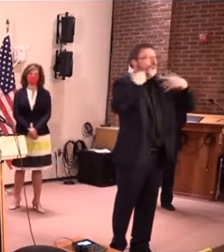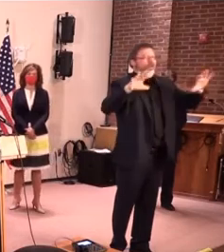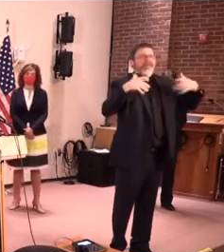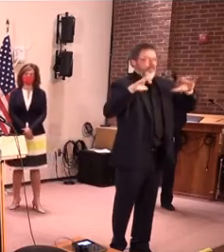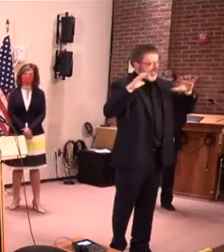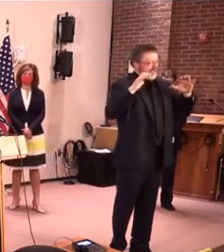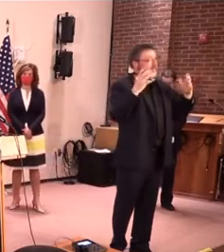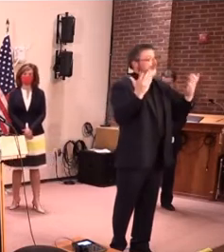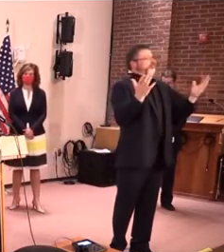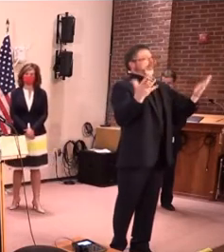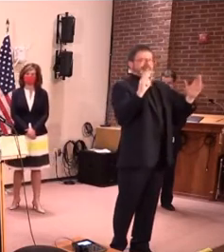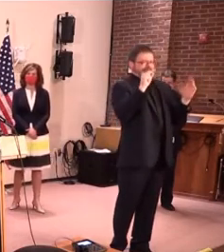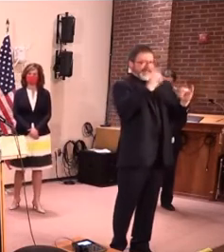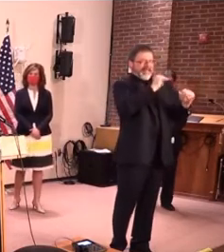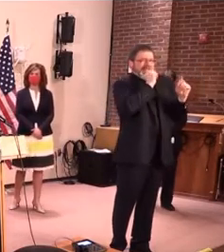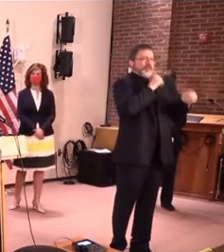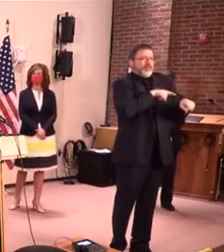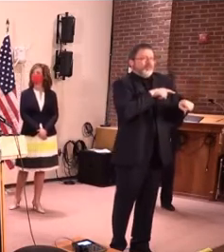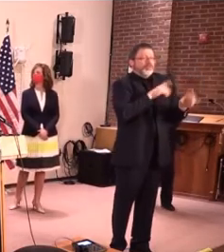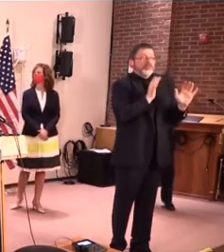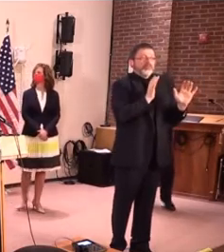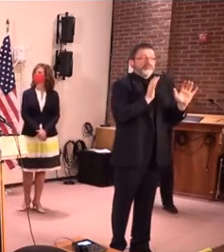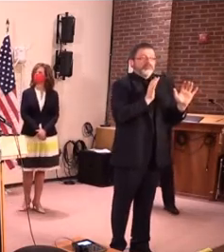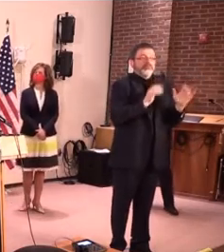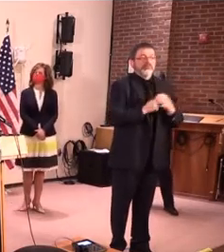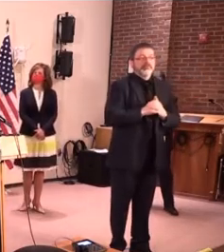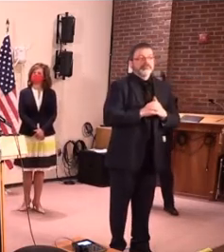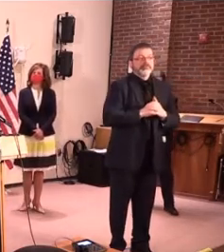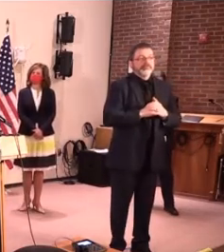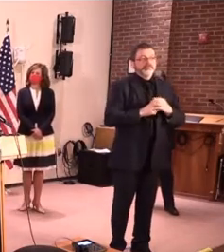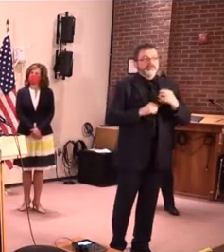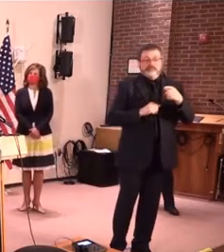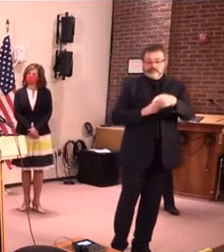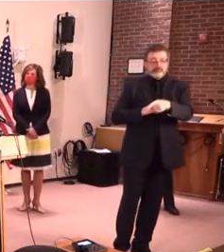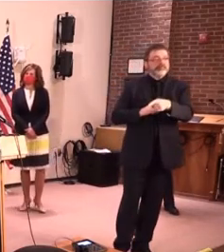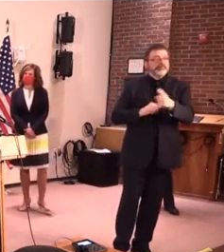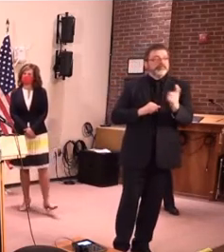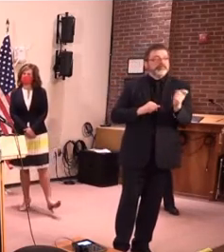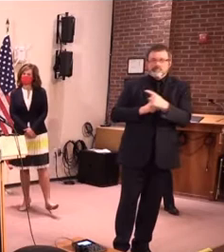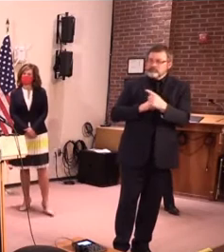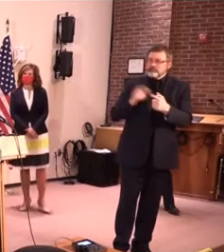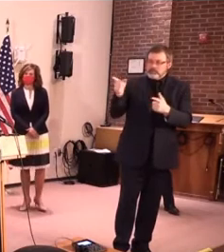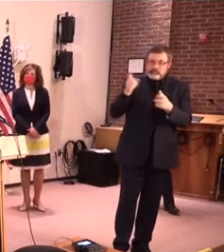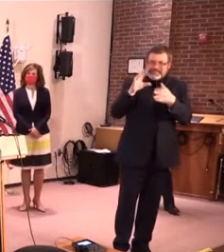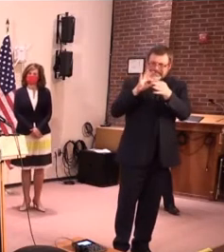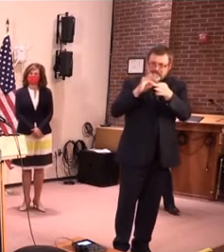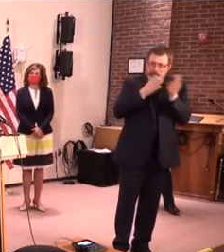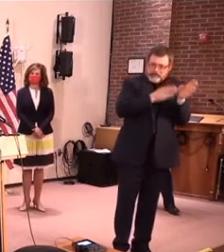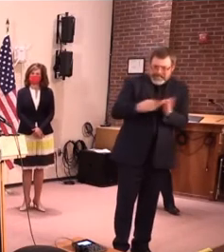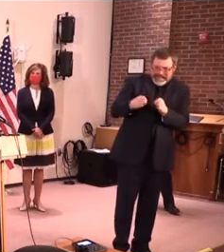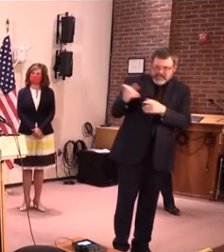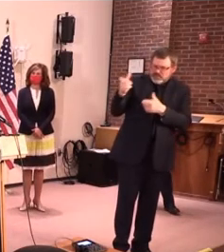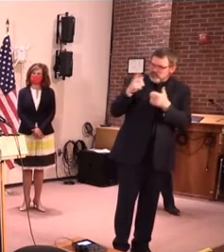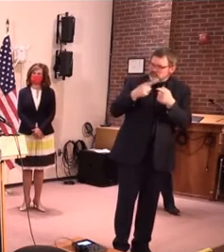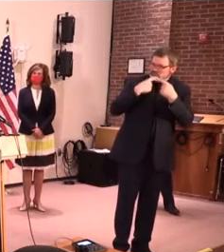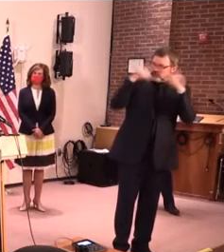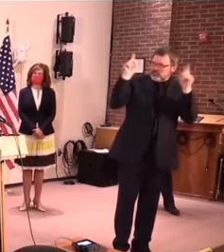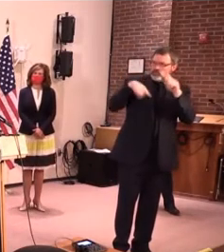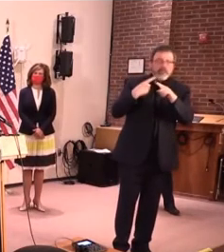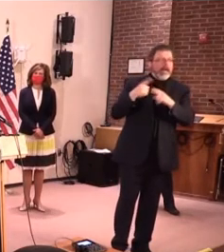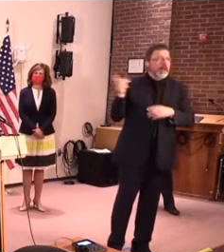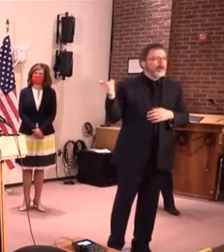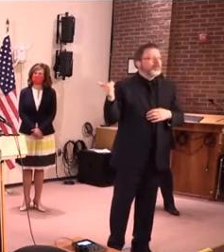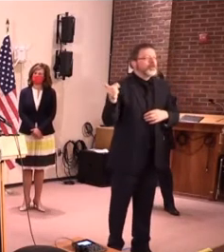Any word on when those plans will be available? Well, we have to start unwinding this just for